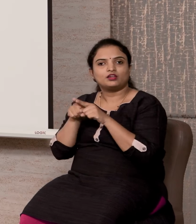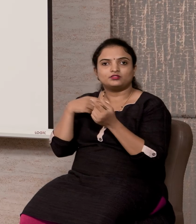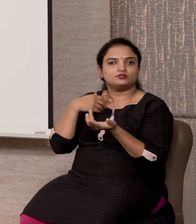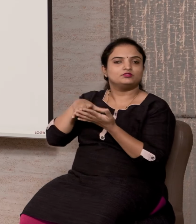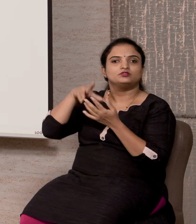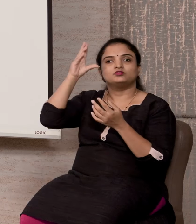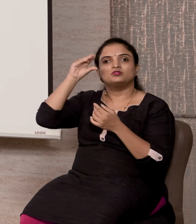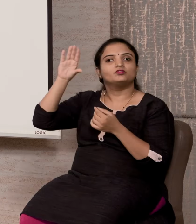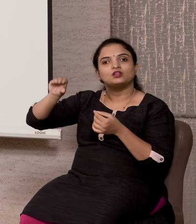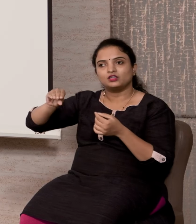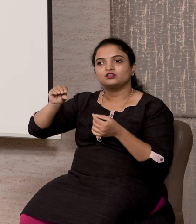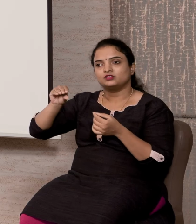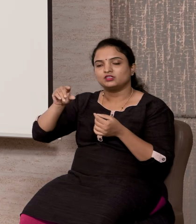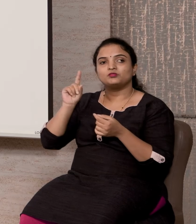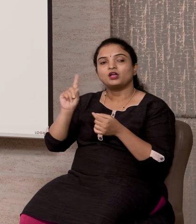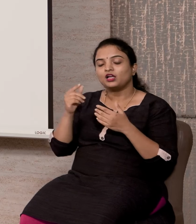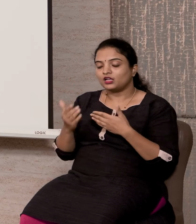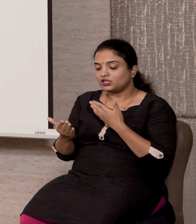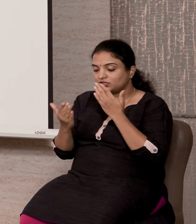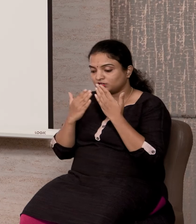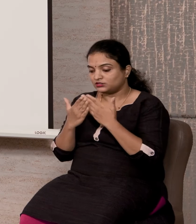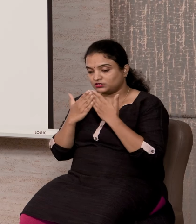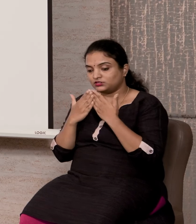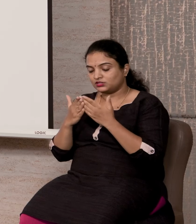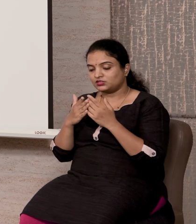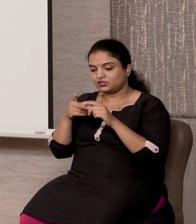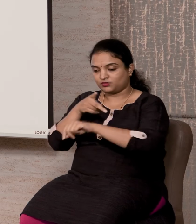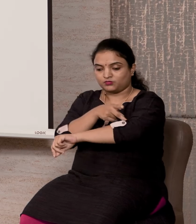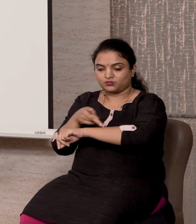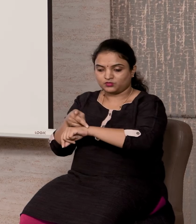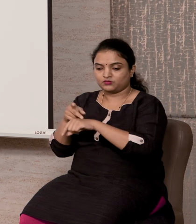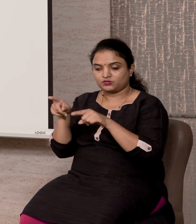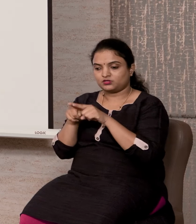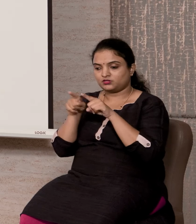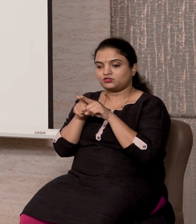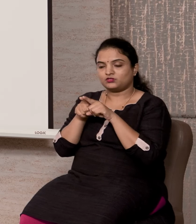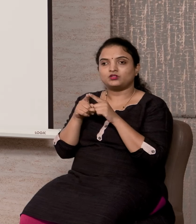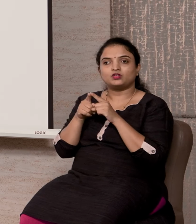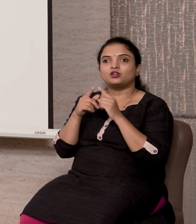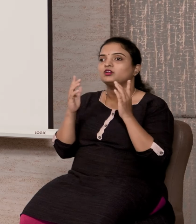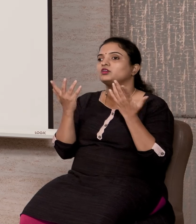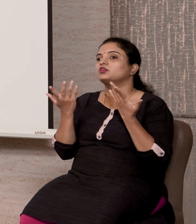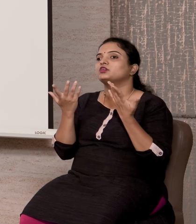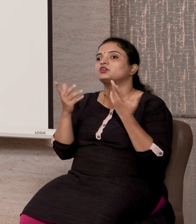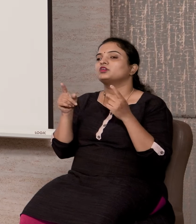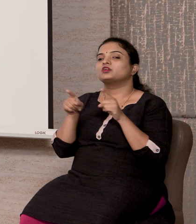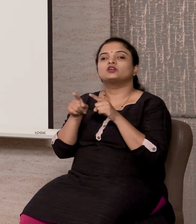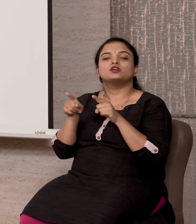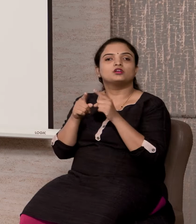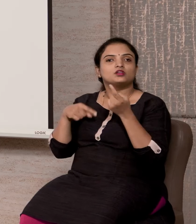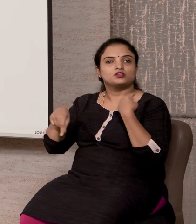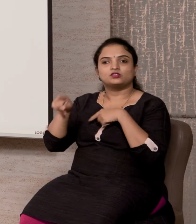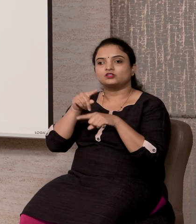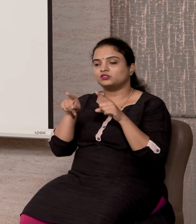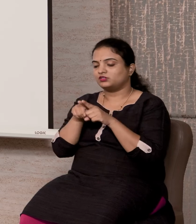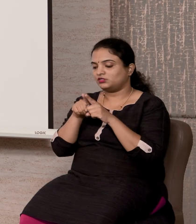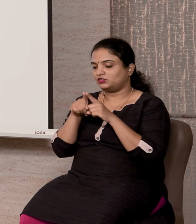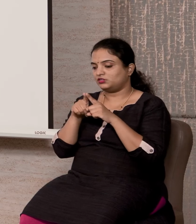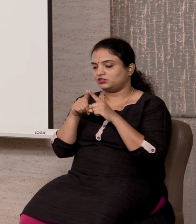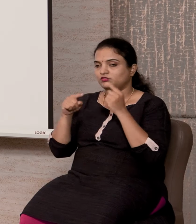teaching software professionals is a completely different ball game, right? So all of you professionals who work in the industry, do you like days of workshops and